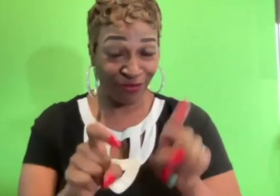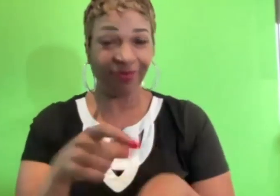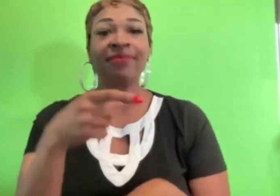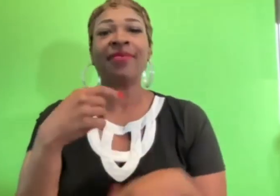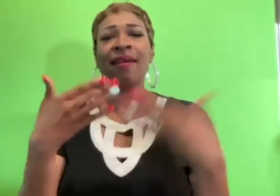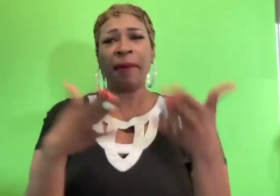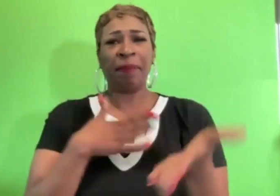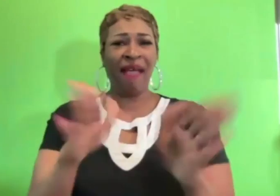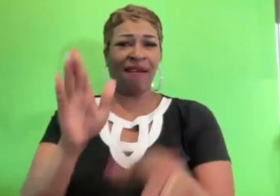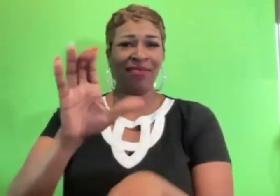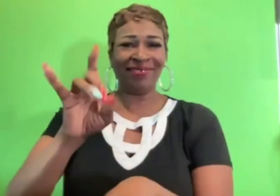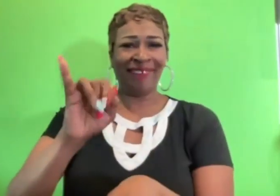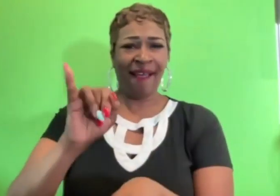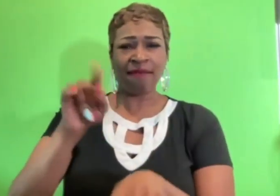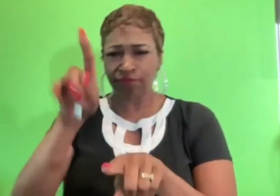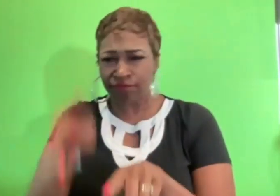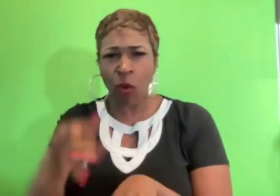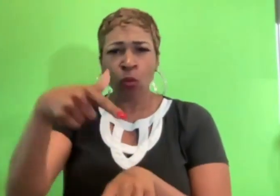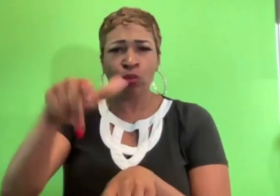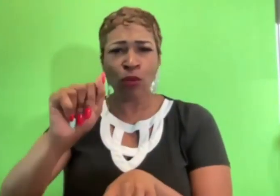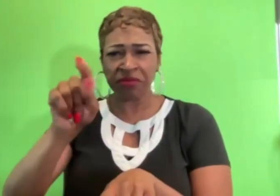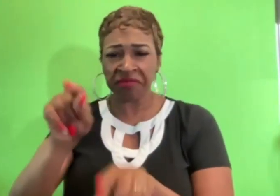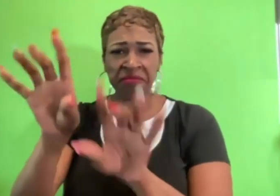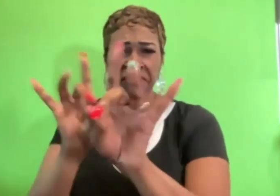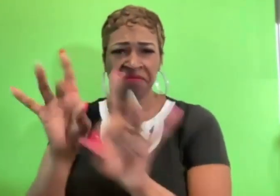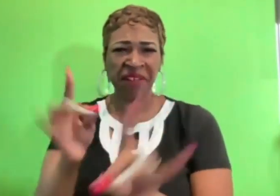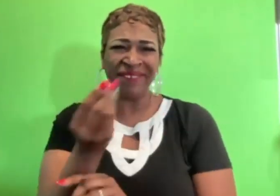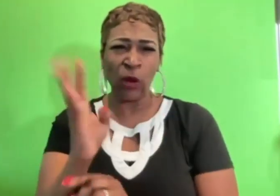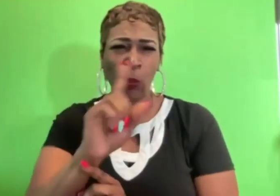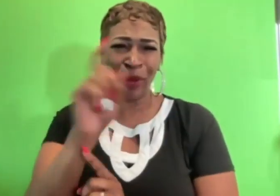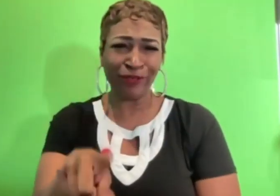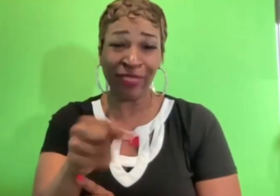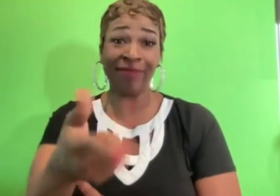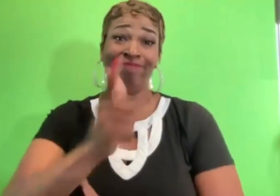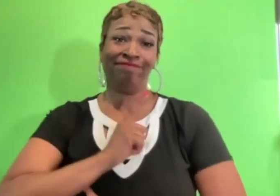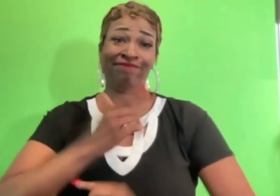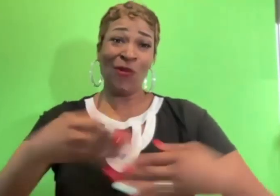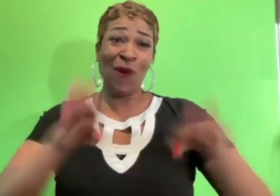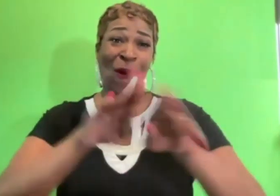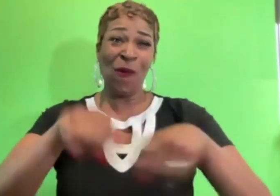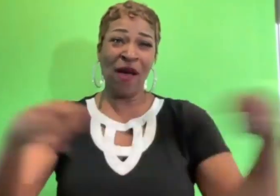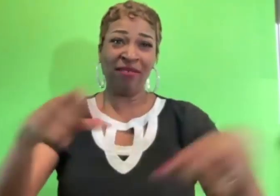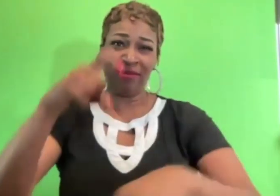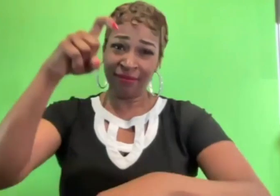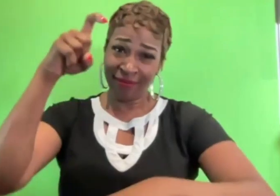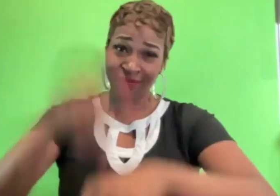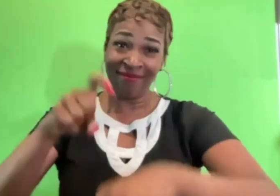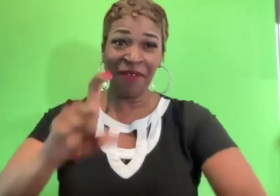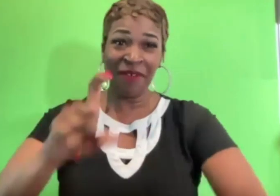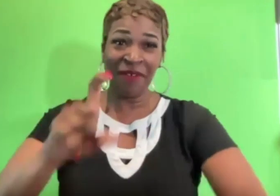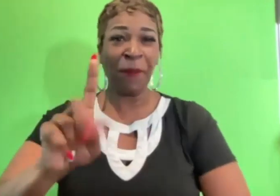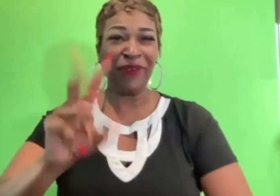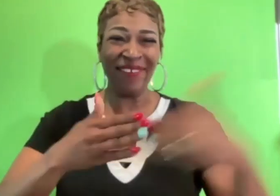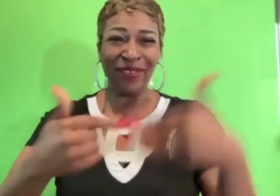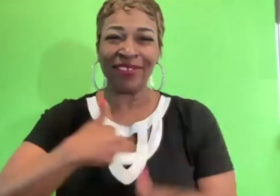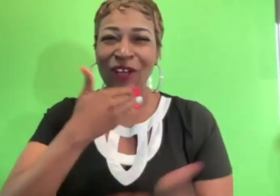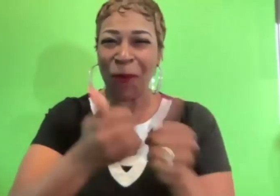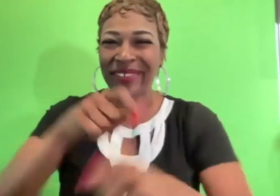audience, and I'd like to be able to engage in those questions. And there are just a few of them, and we are going to wrap